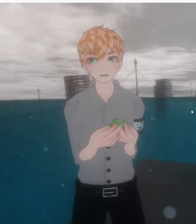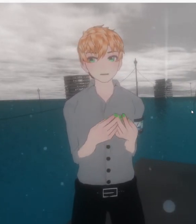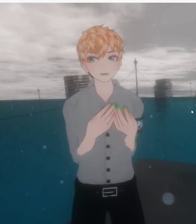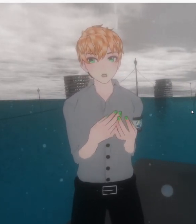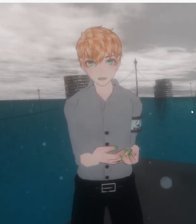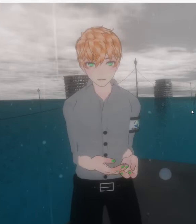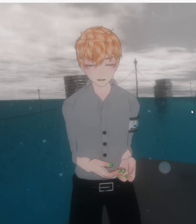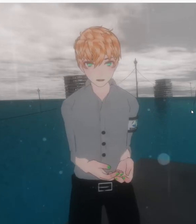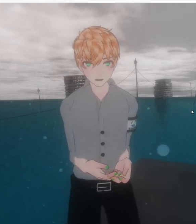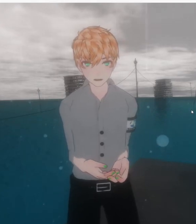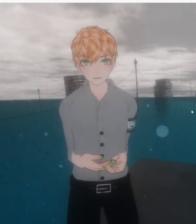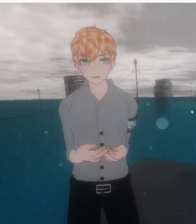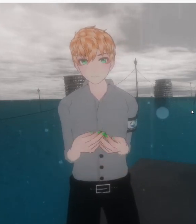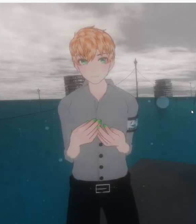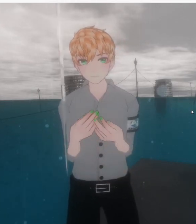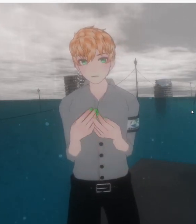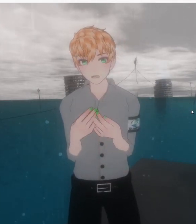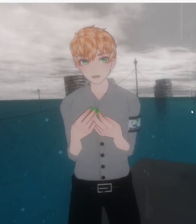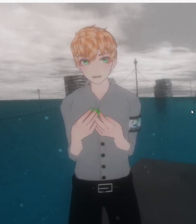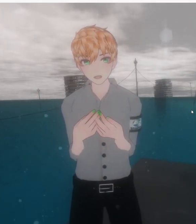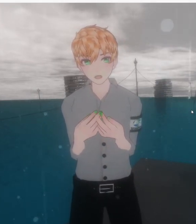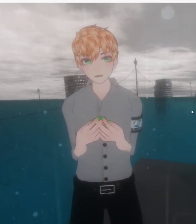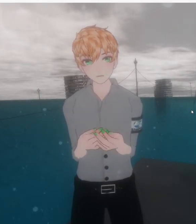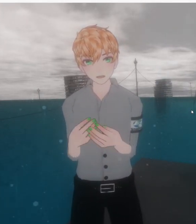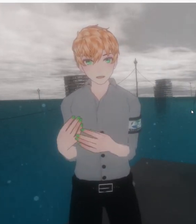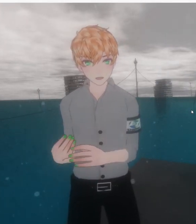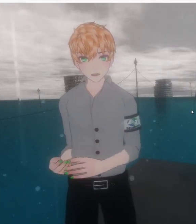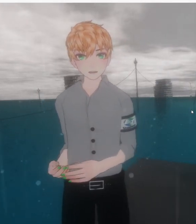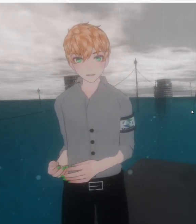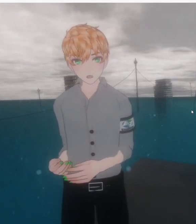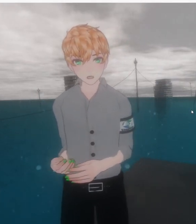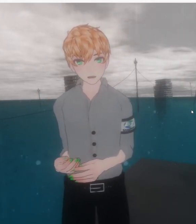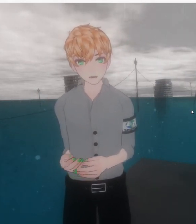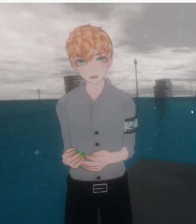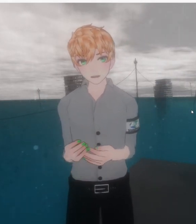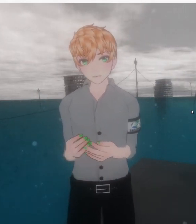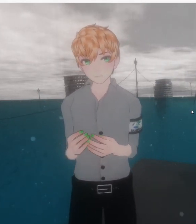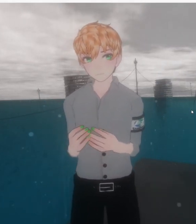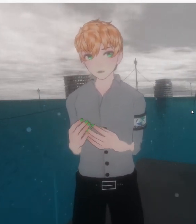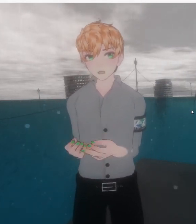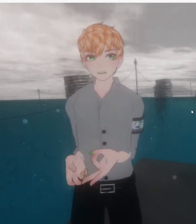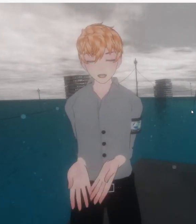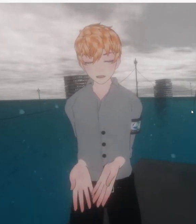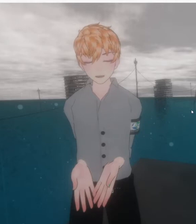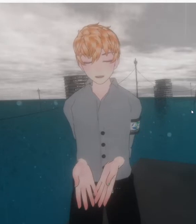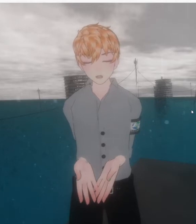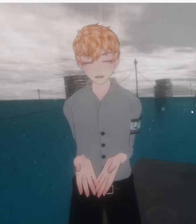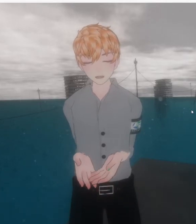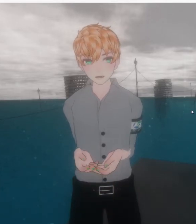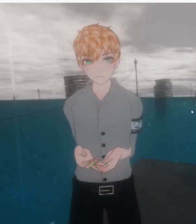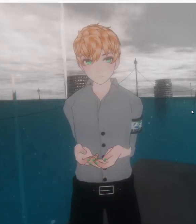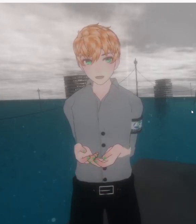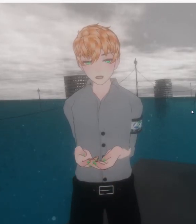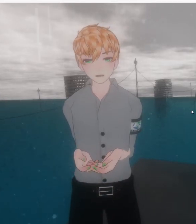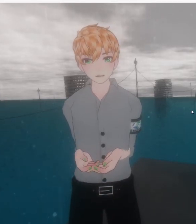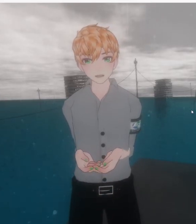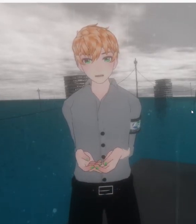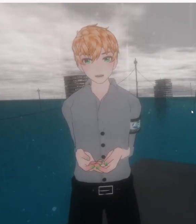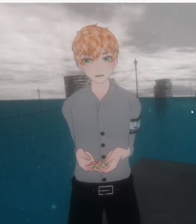truly cherish, but teaching at the deaf school in Japan was absolutely something that I